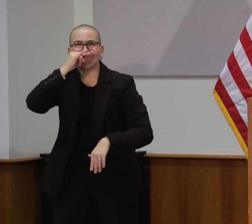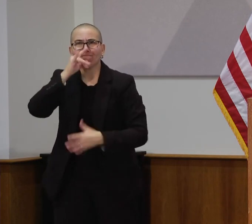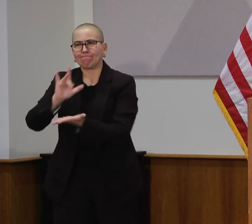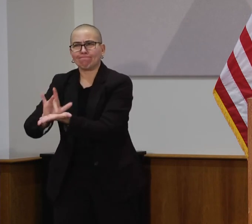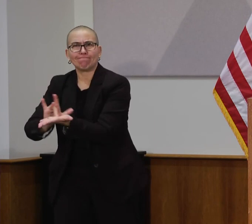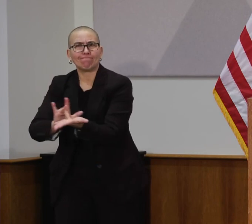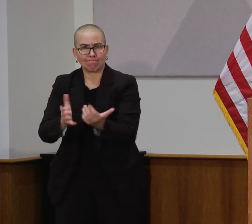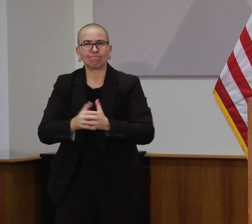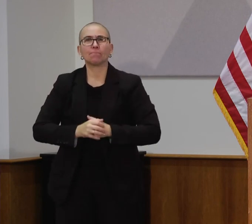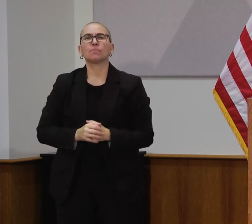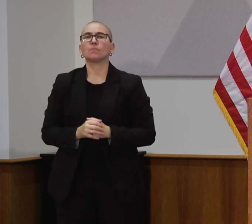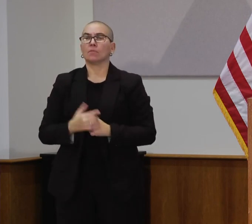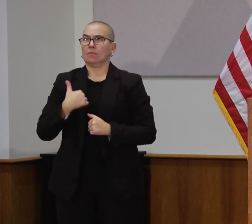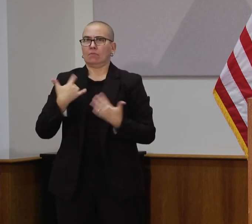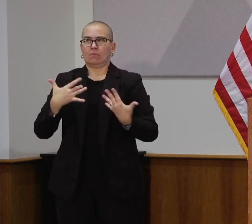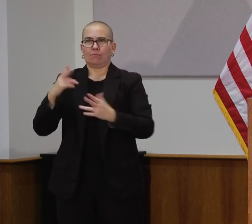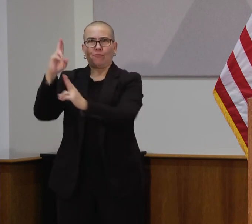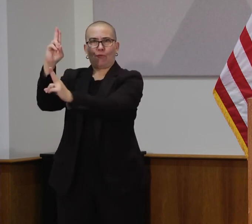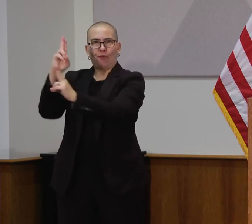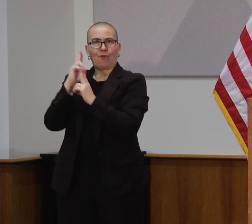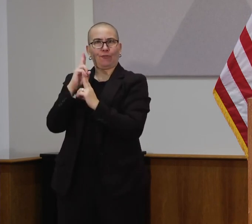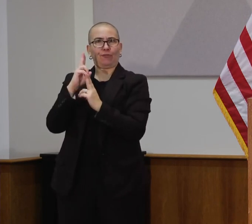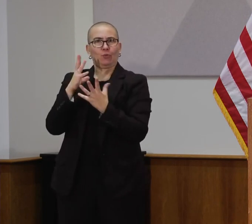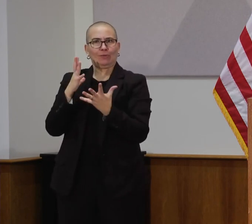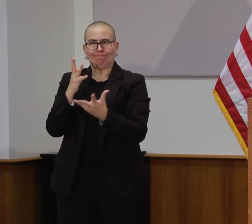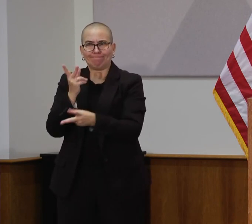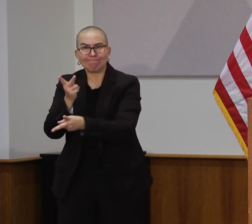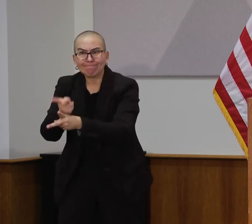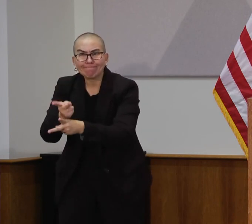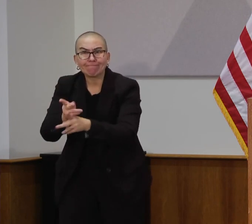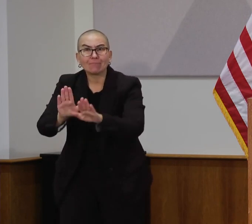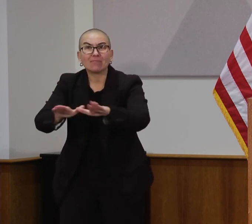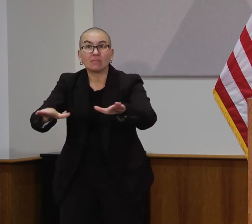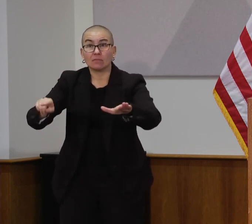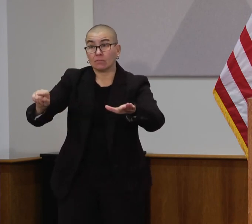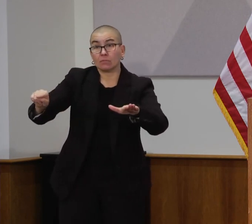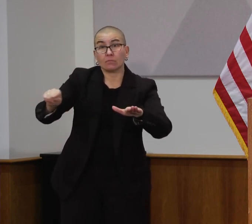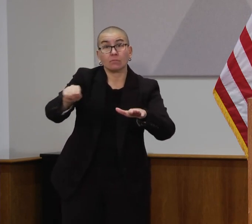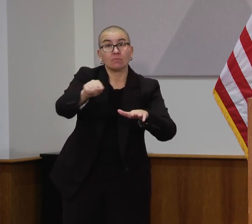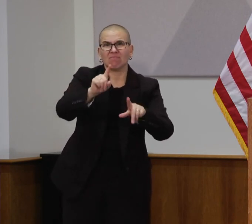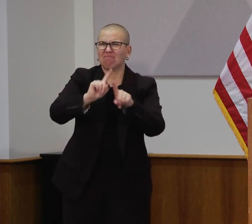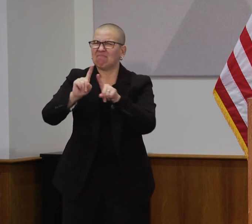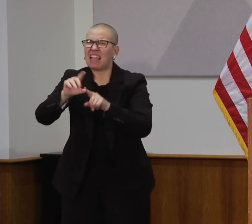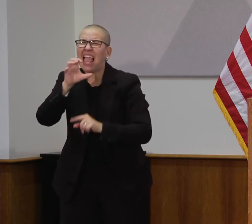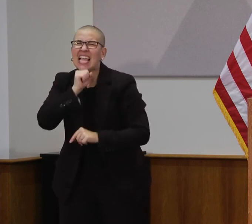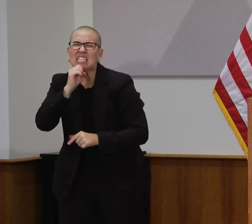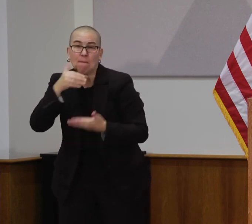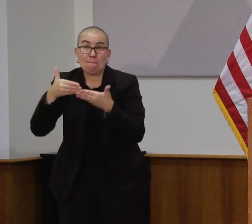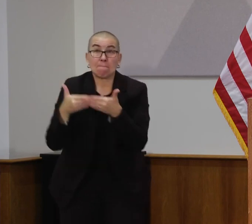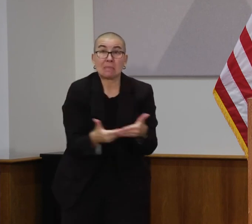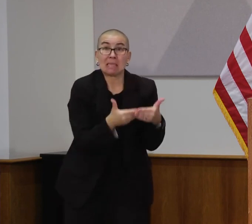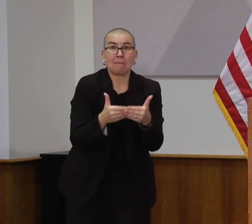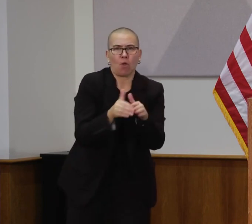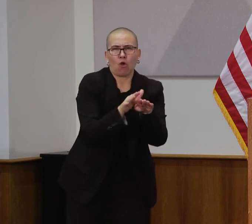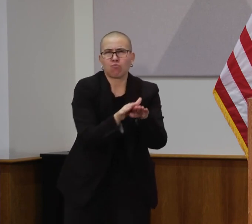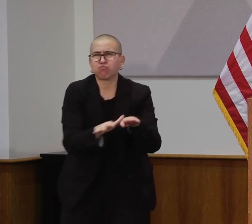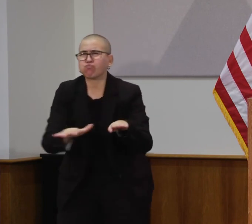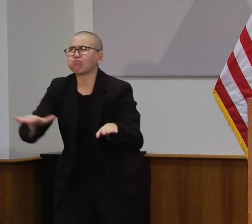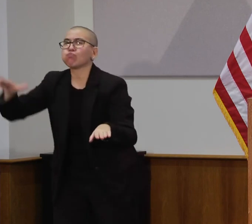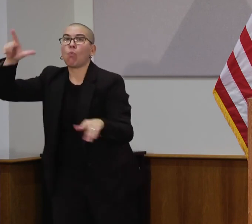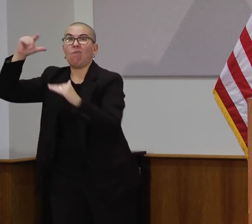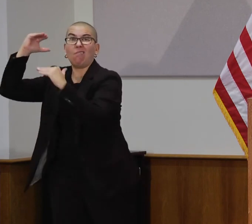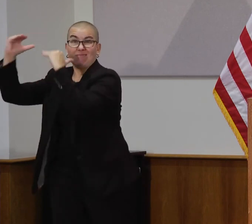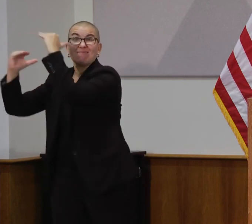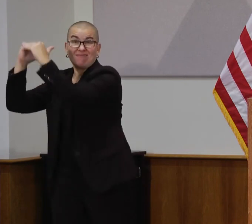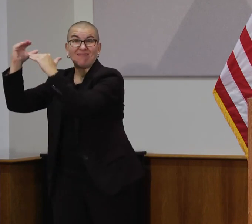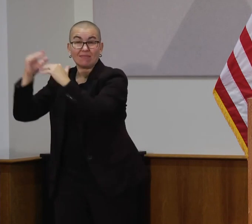have the privilege of taking care of Minnesotans of all ages and all races in all backgrounds. People that look like me and